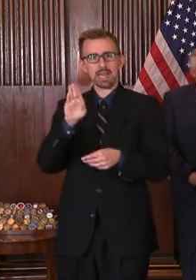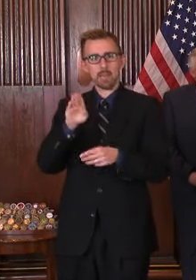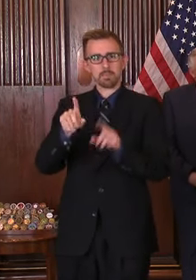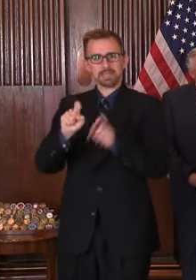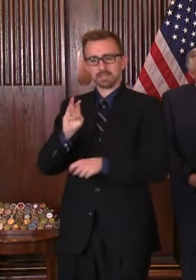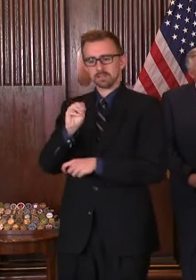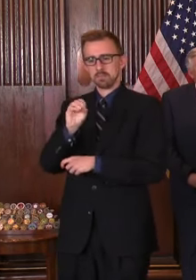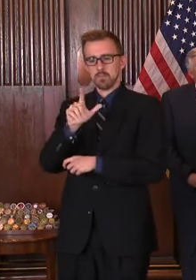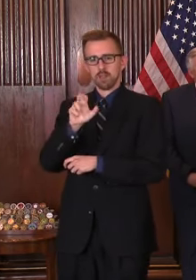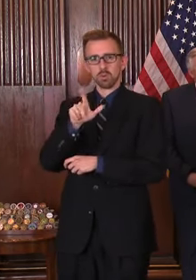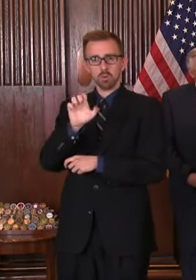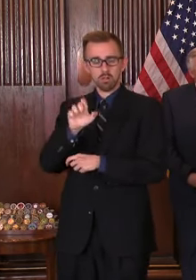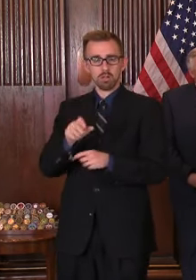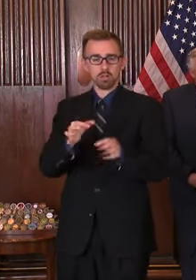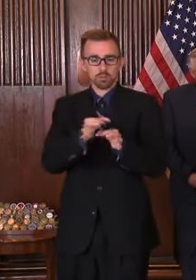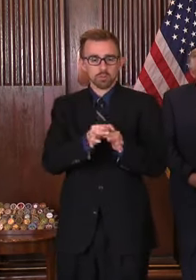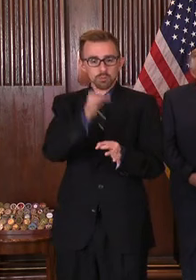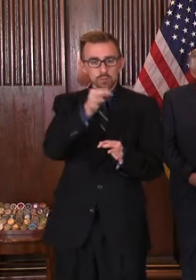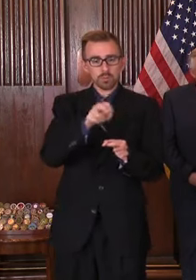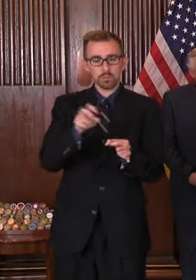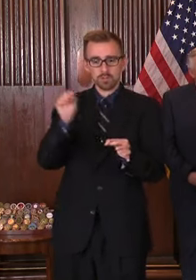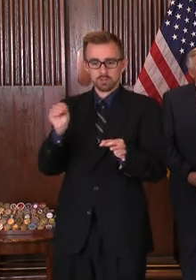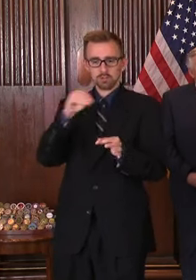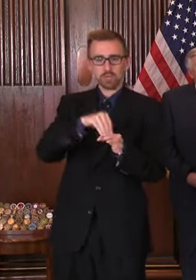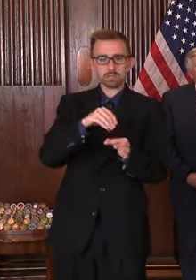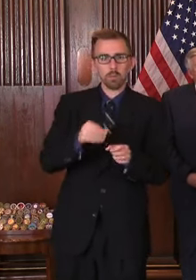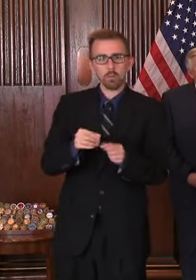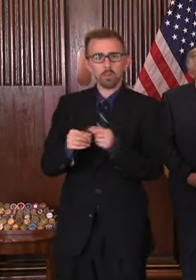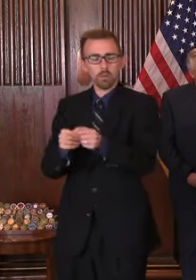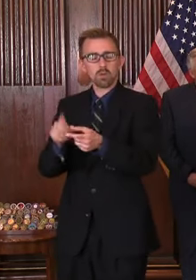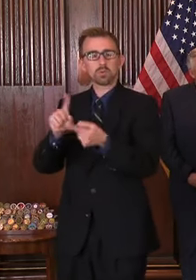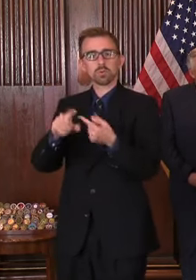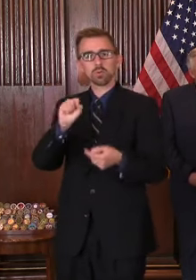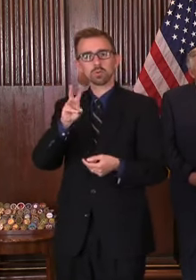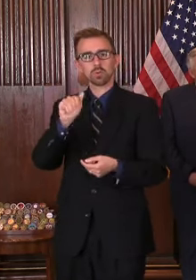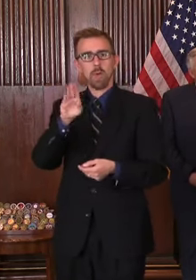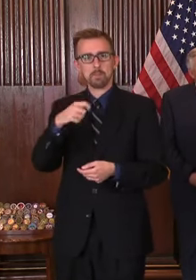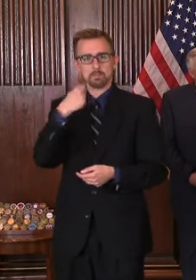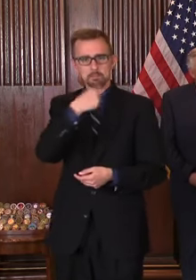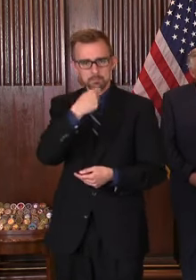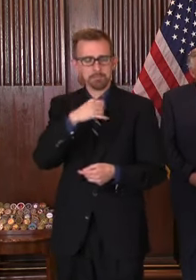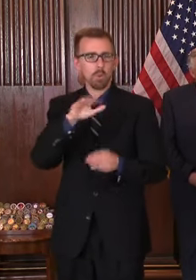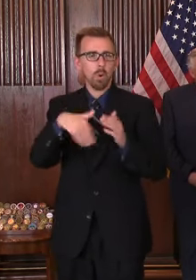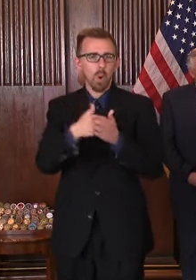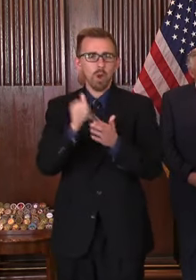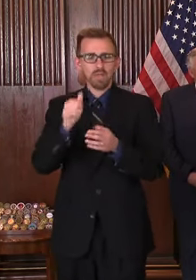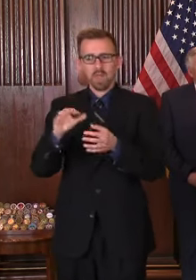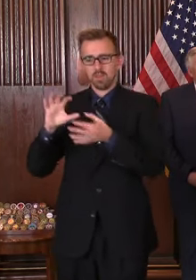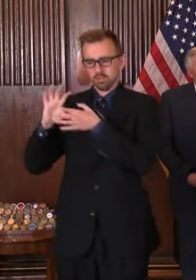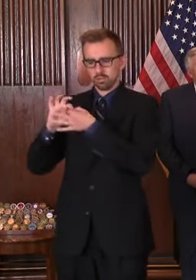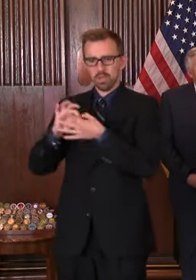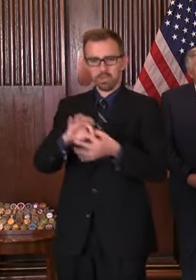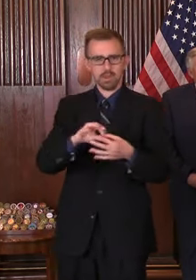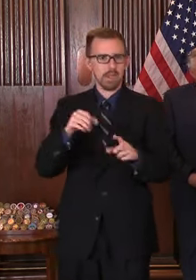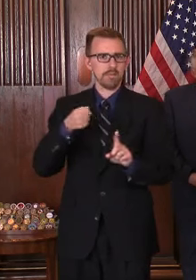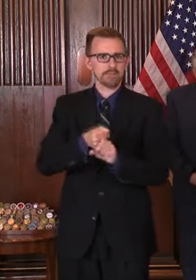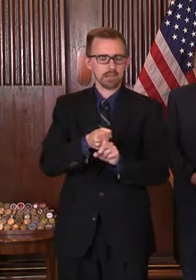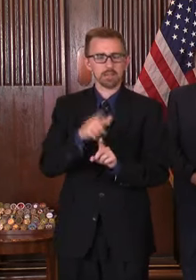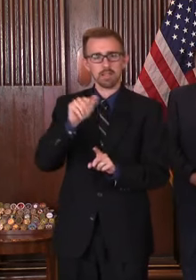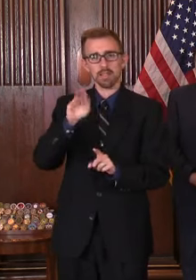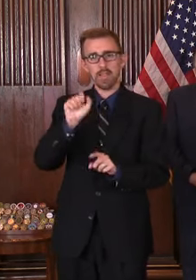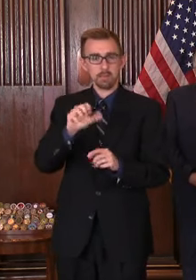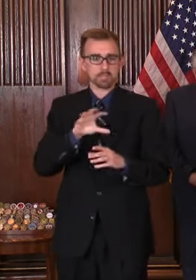reagents to the tube, to the transport tube, all the way to the swab. And so every part of that supply chain has been affected. Even the